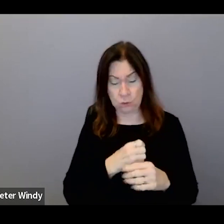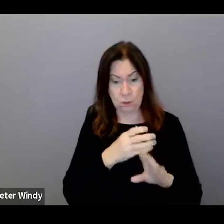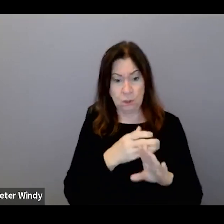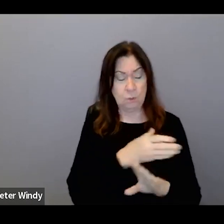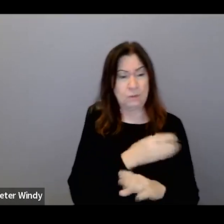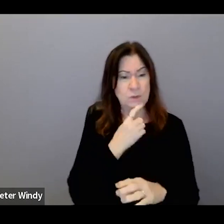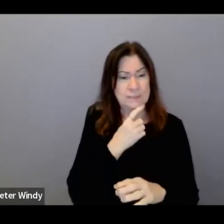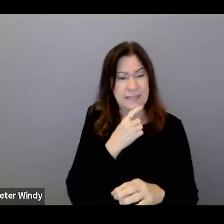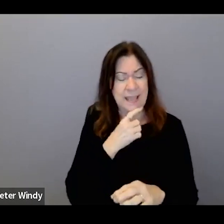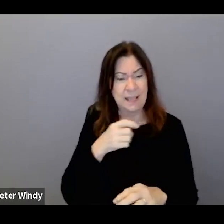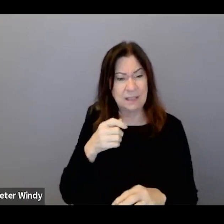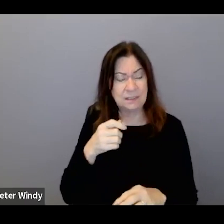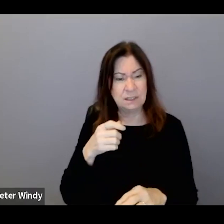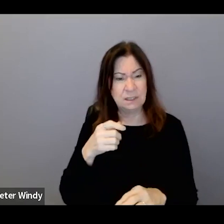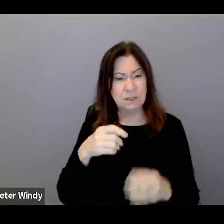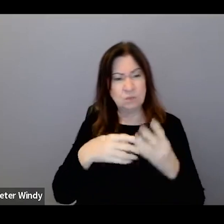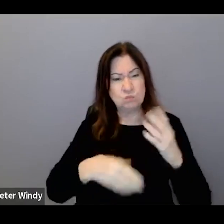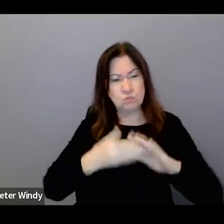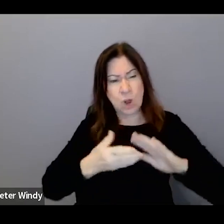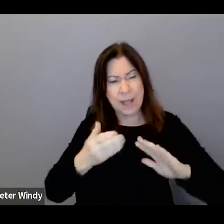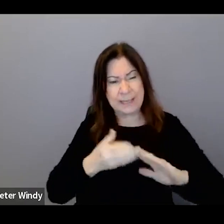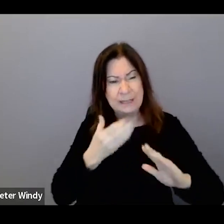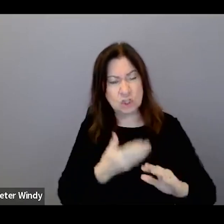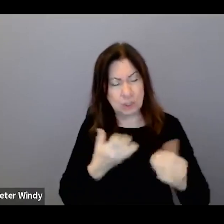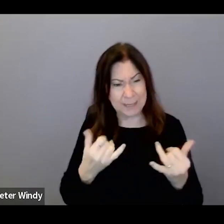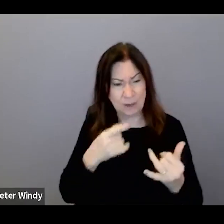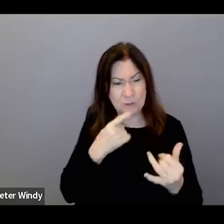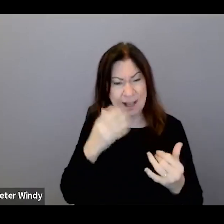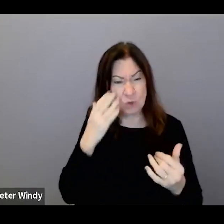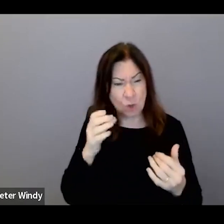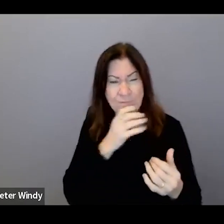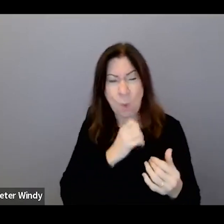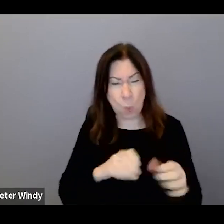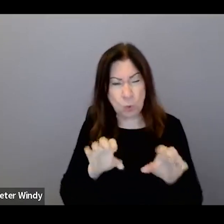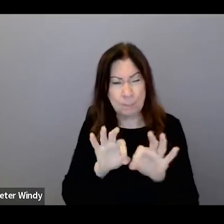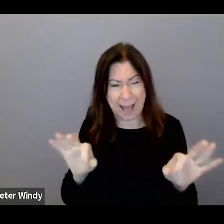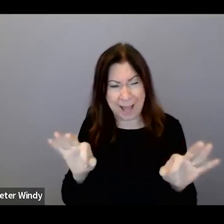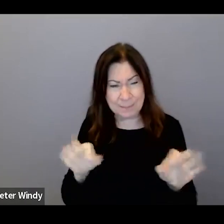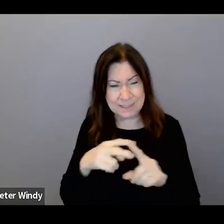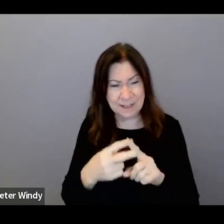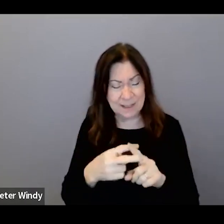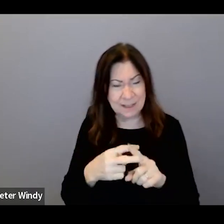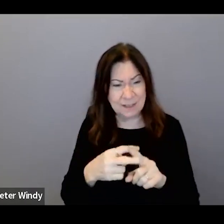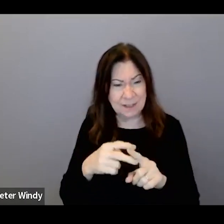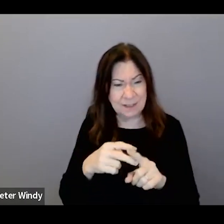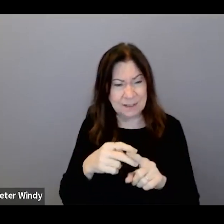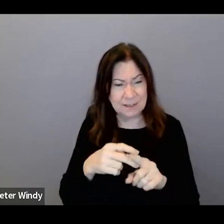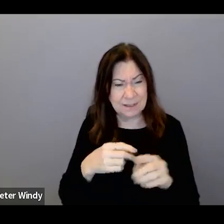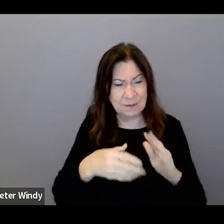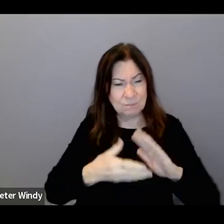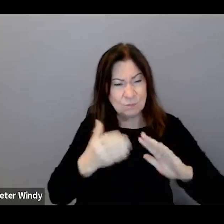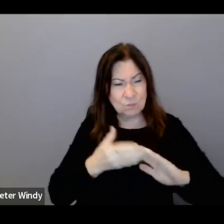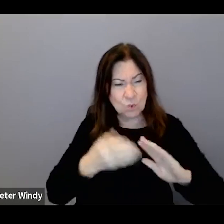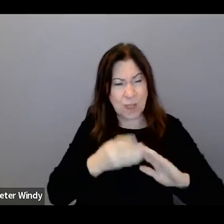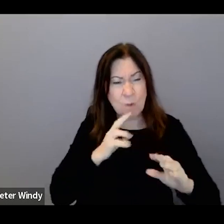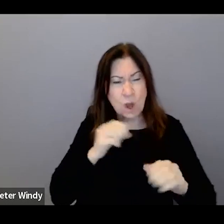you flush it once and you're kind of good to go, but now we're saying if you know you have older pipes, you're going to flush every day. I know